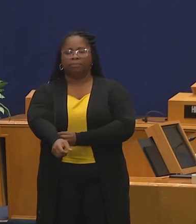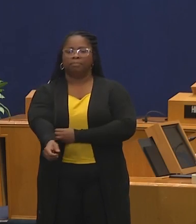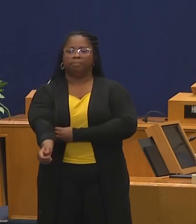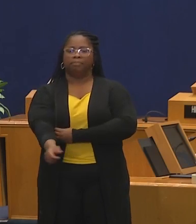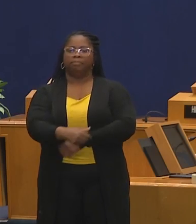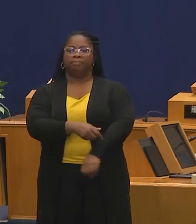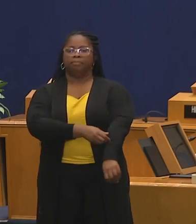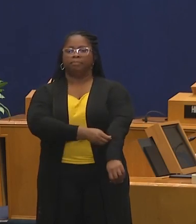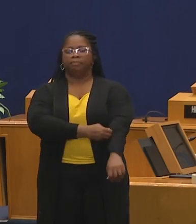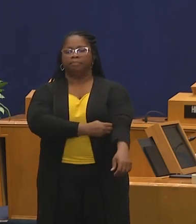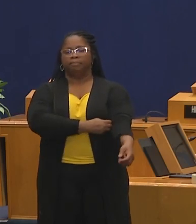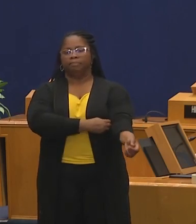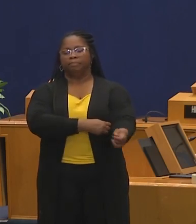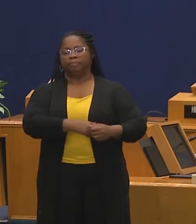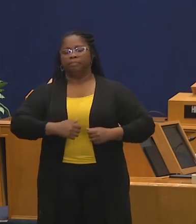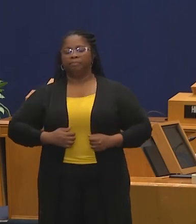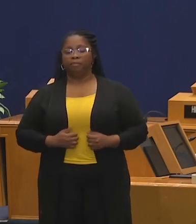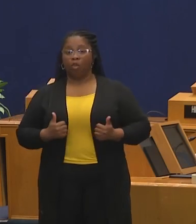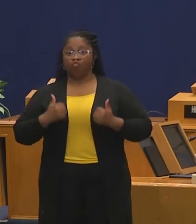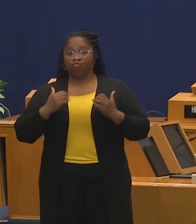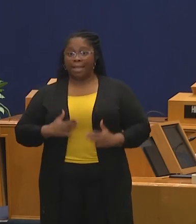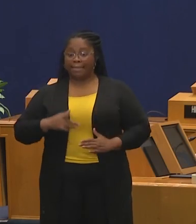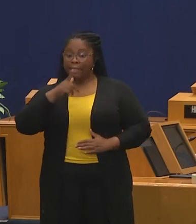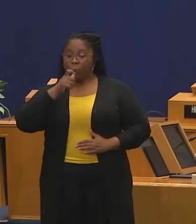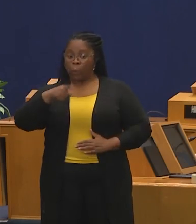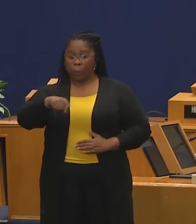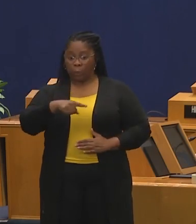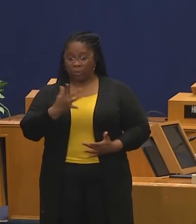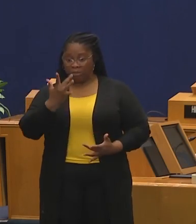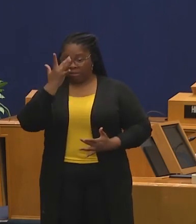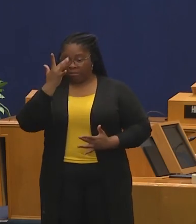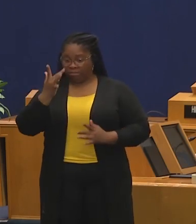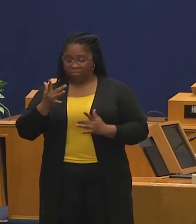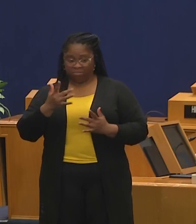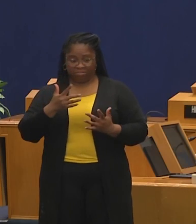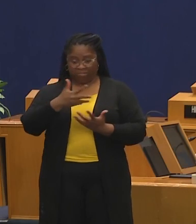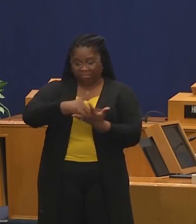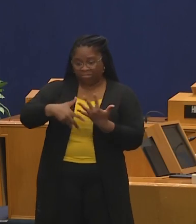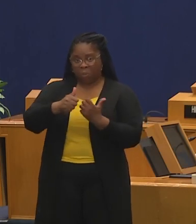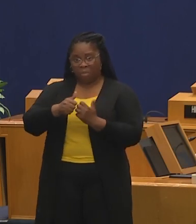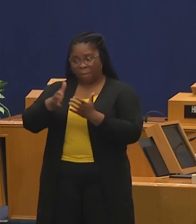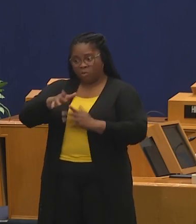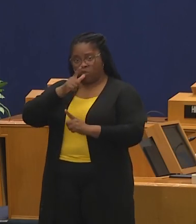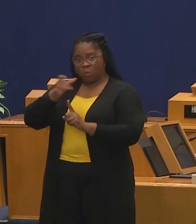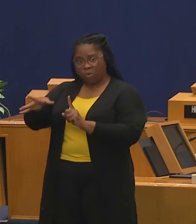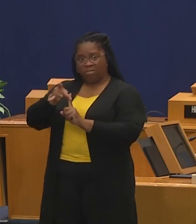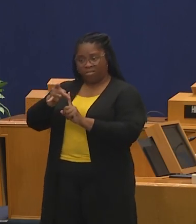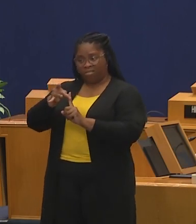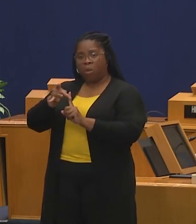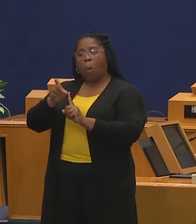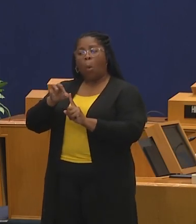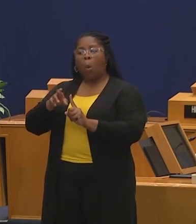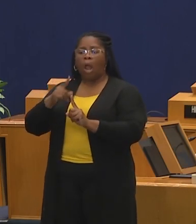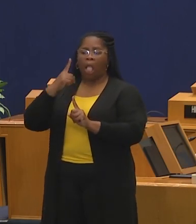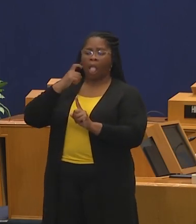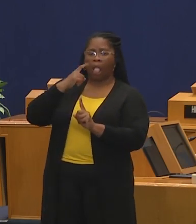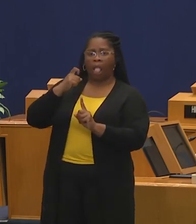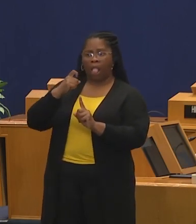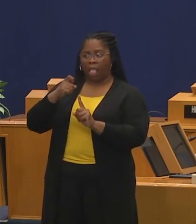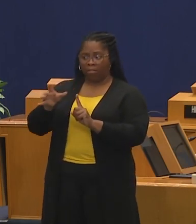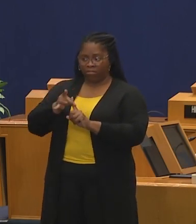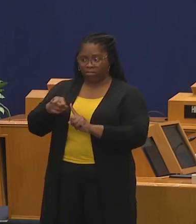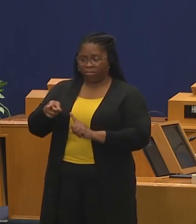facilities who have been in close contact with a confirmed case or a potentially confirmed case